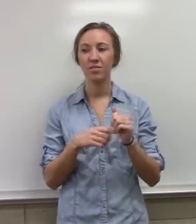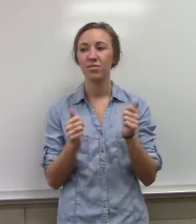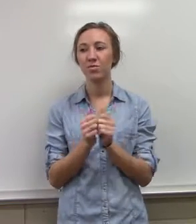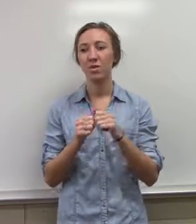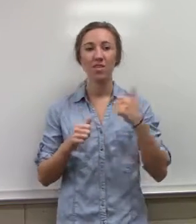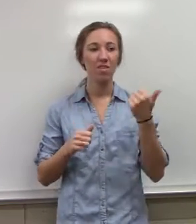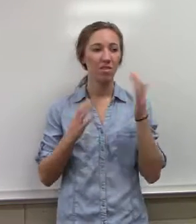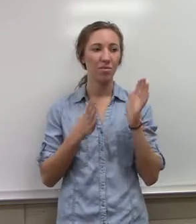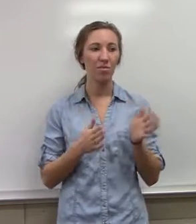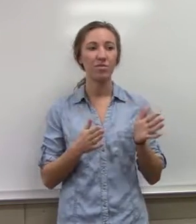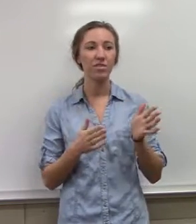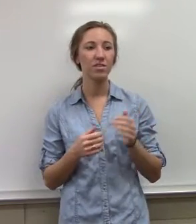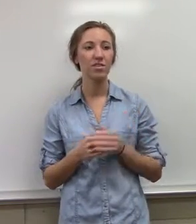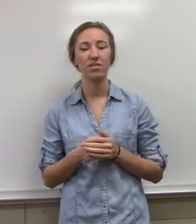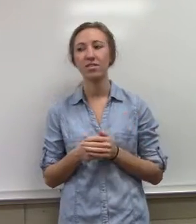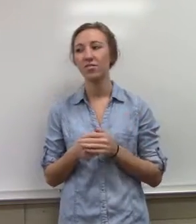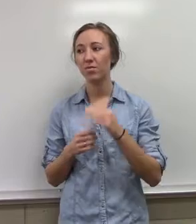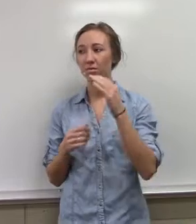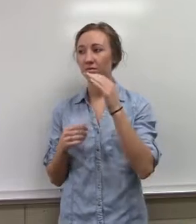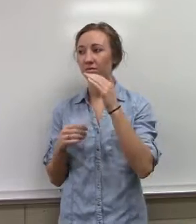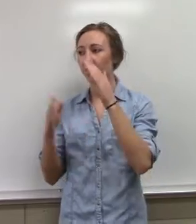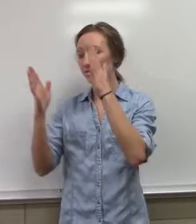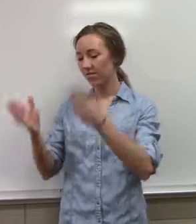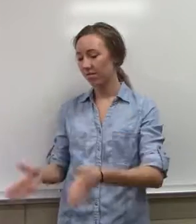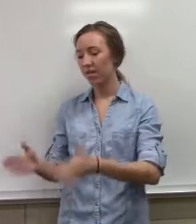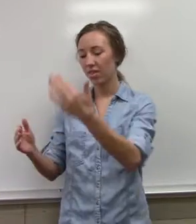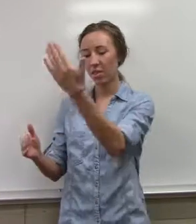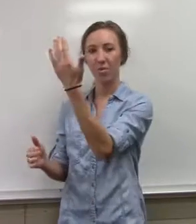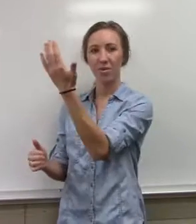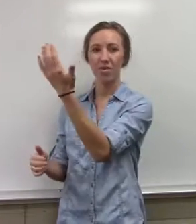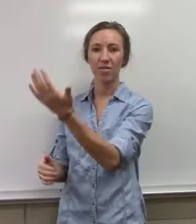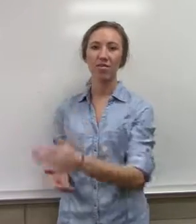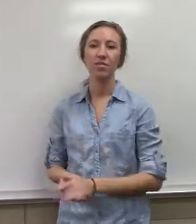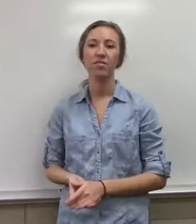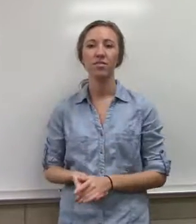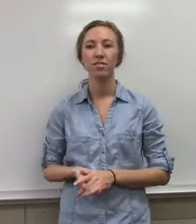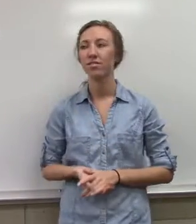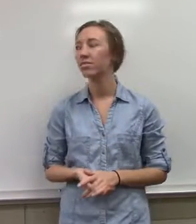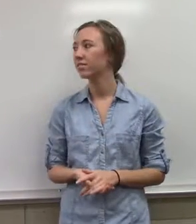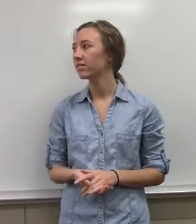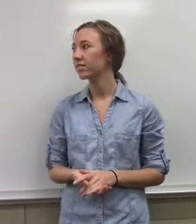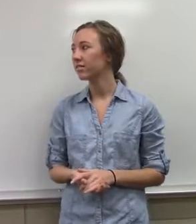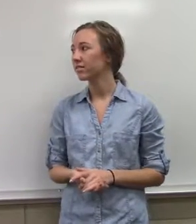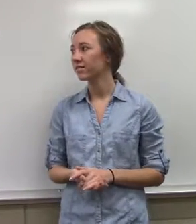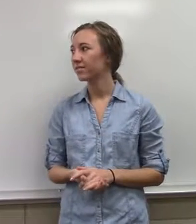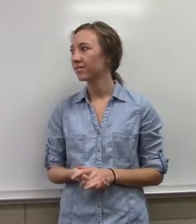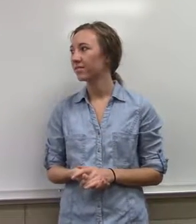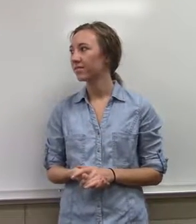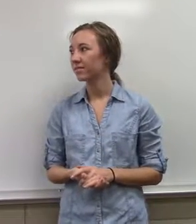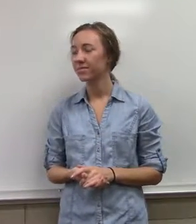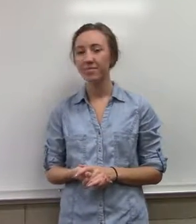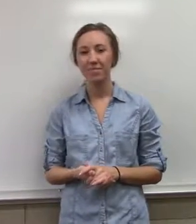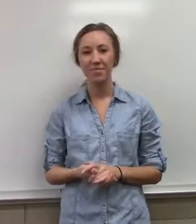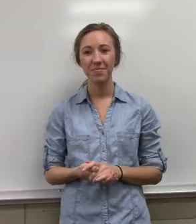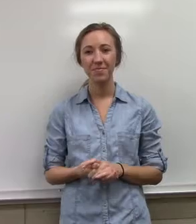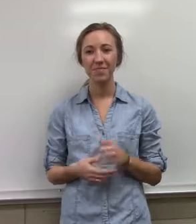years, I felt like I was going down the hallway and smiling at everyone, but I'd do this. And then one day I went in the